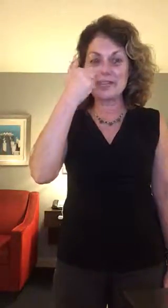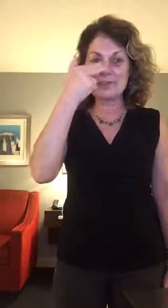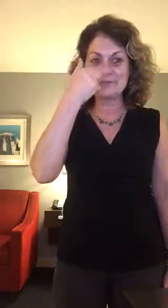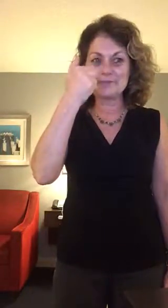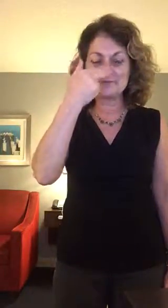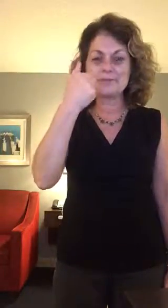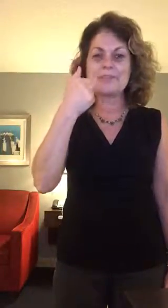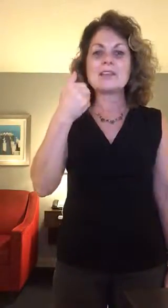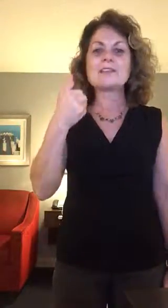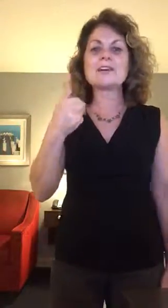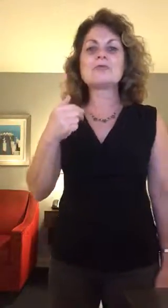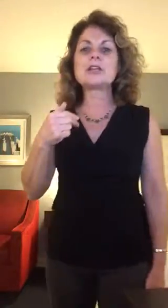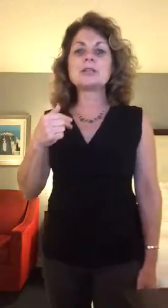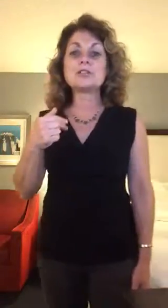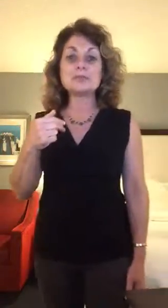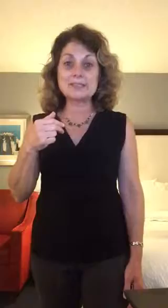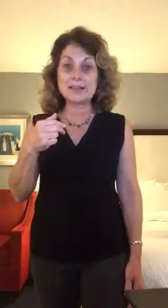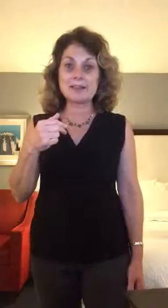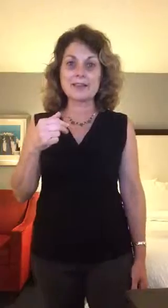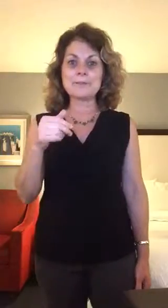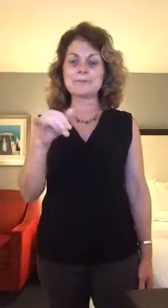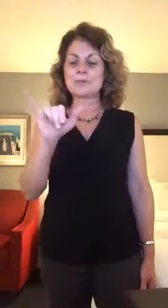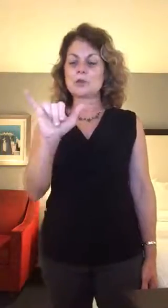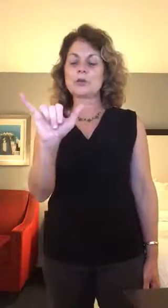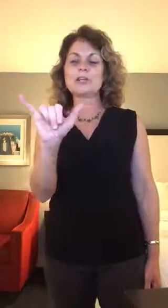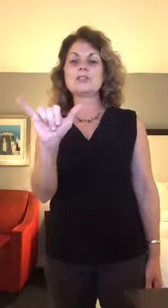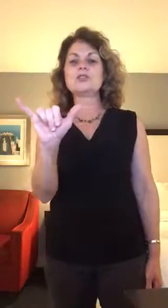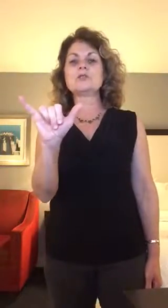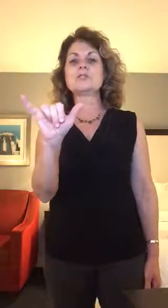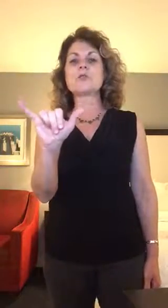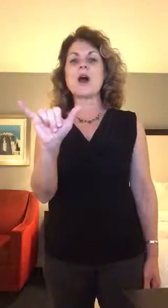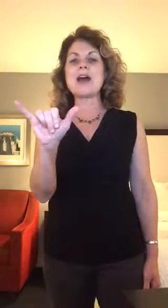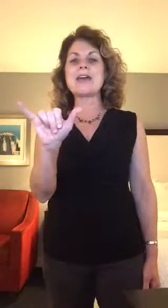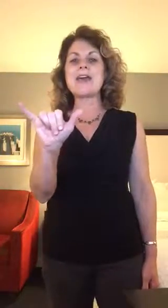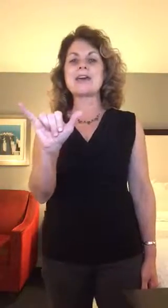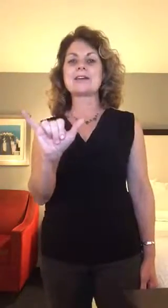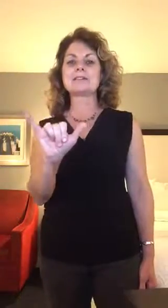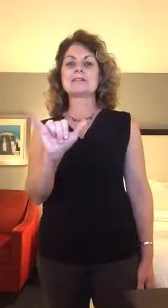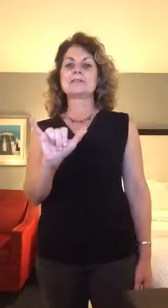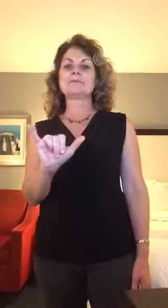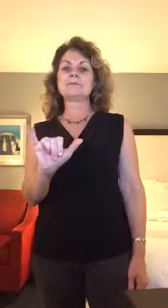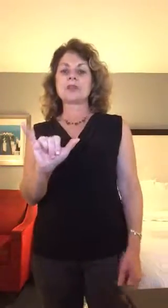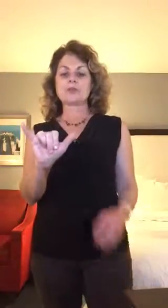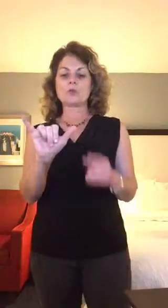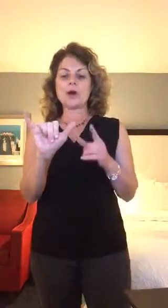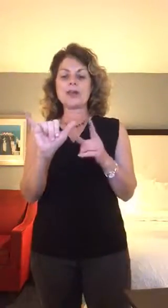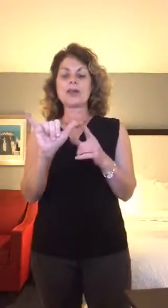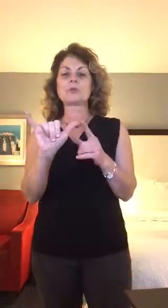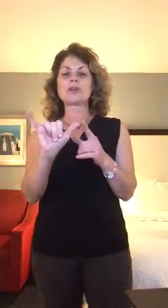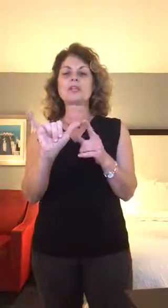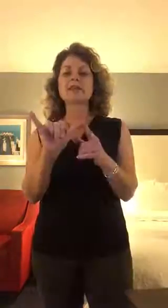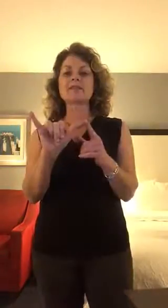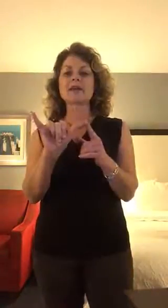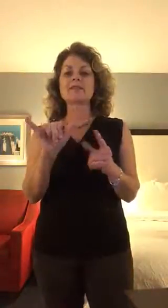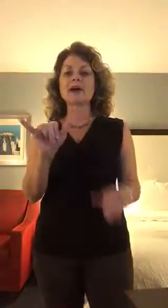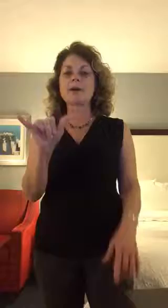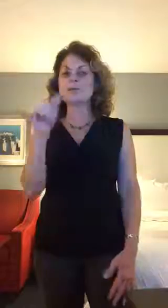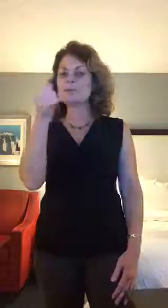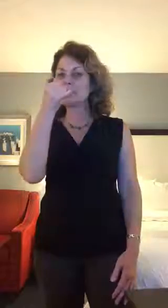funny. Now if we're going to do silly, we're going to use the Y hand. The Y hand, we're going to take that thumb and put it